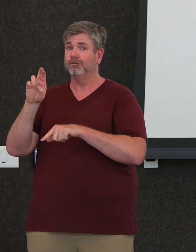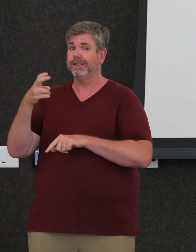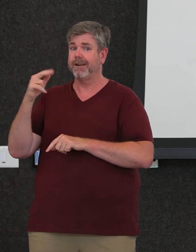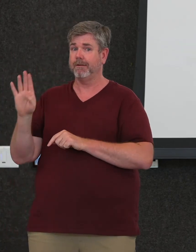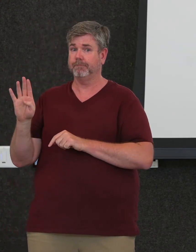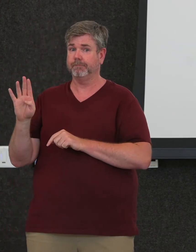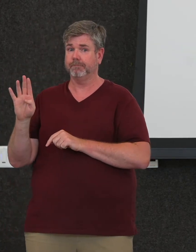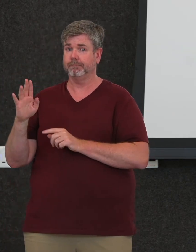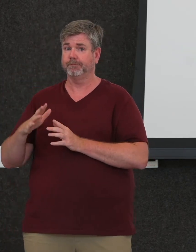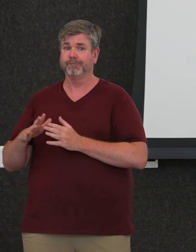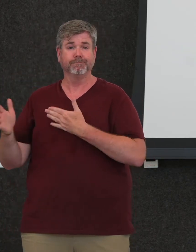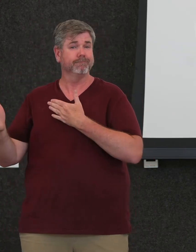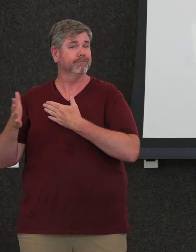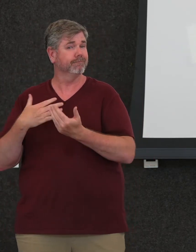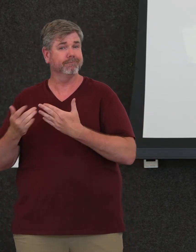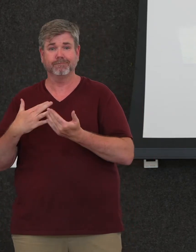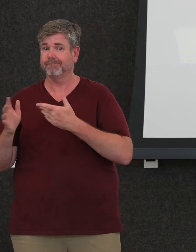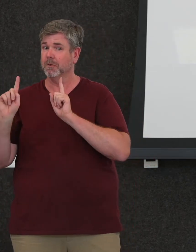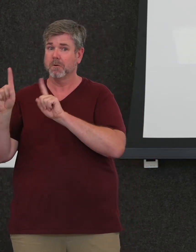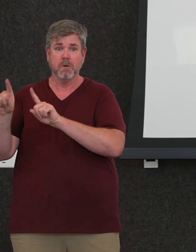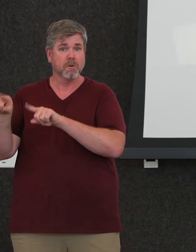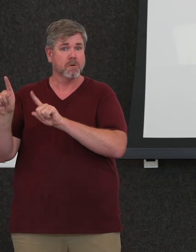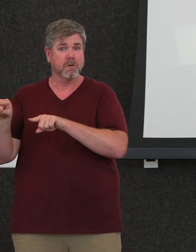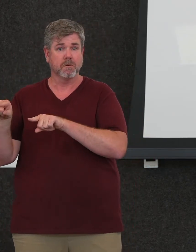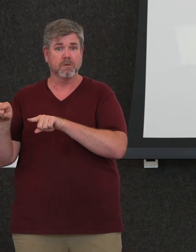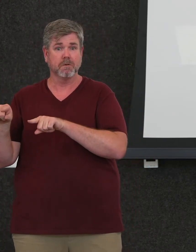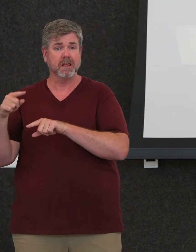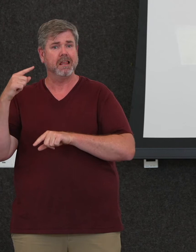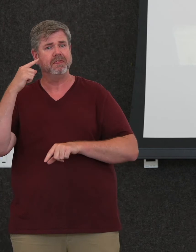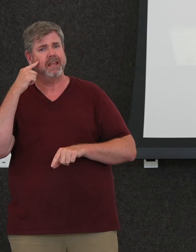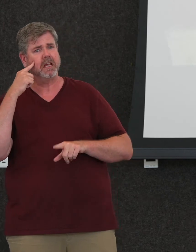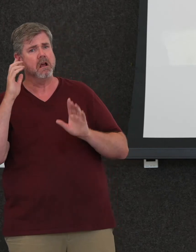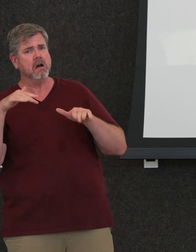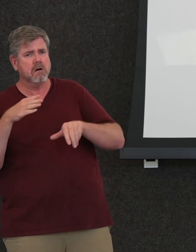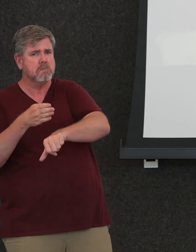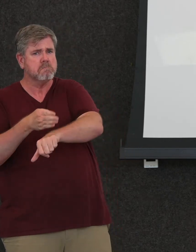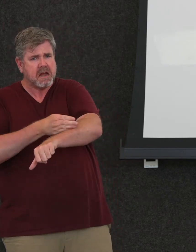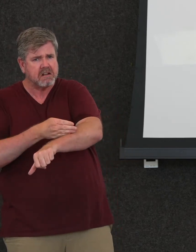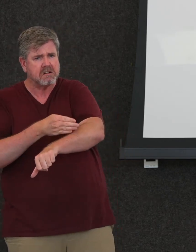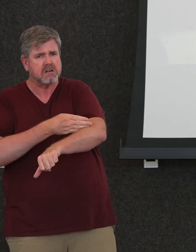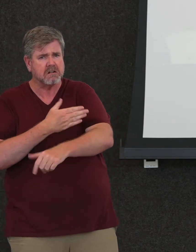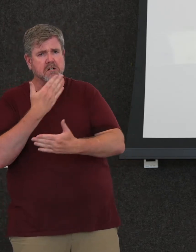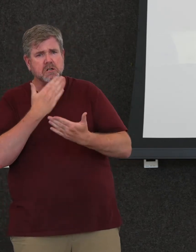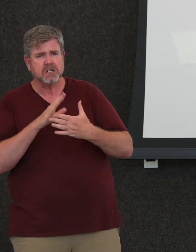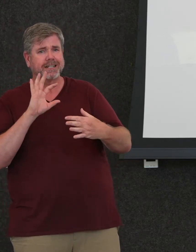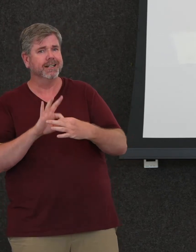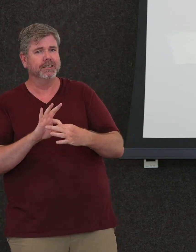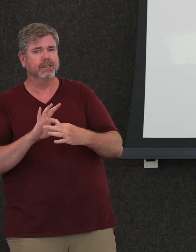their mind, and they will hide and they will lie to you, and you need to be so on top of things. And honestly, that's where I